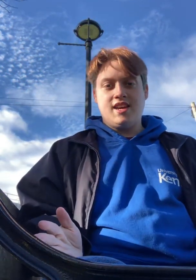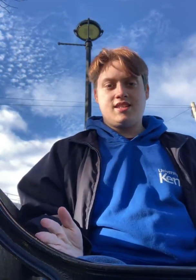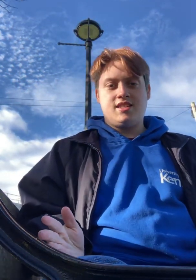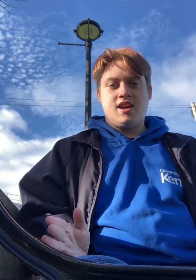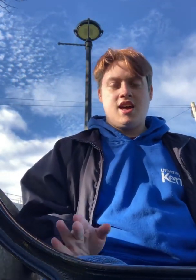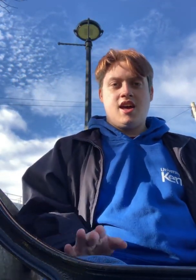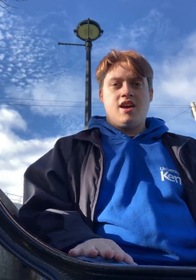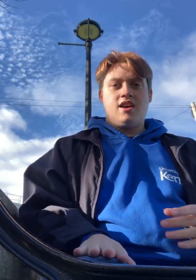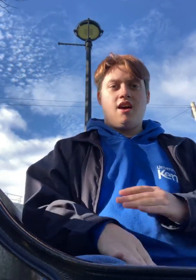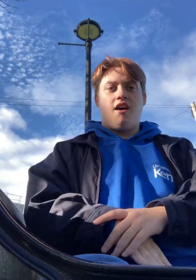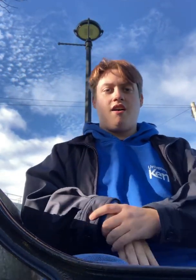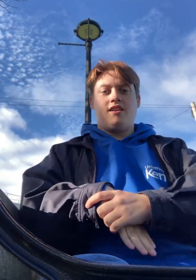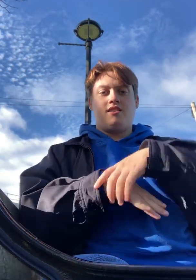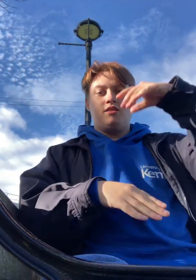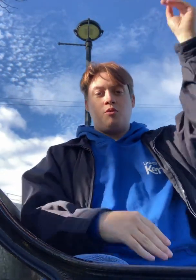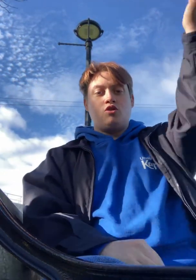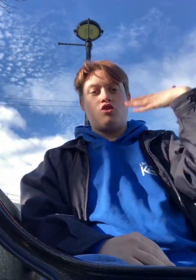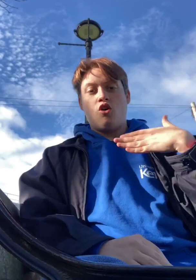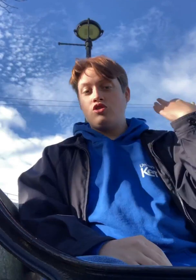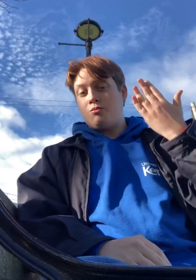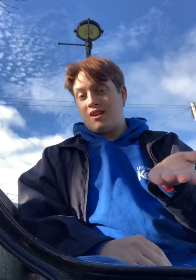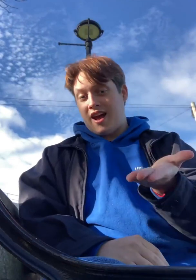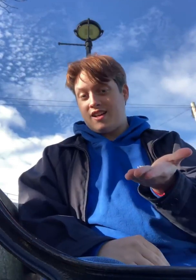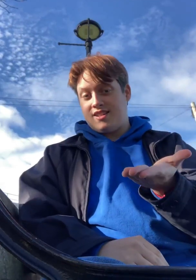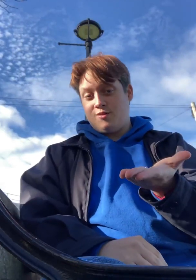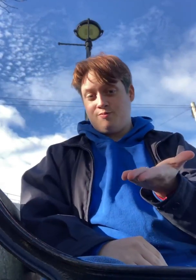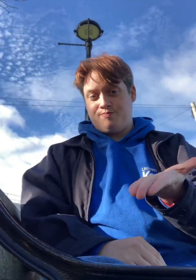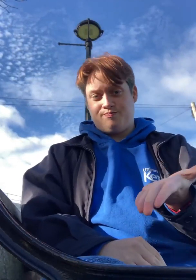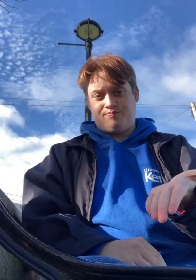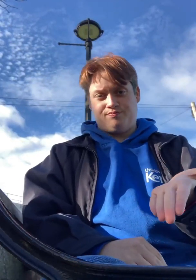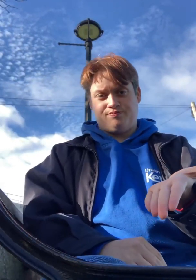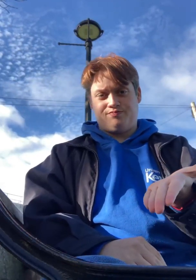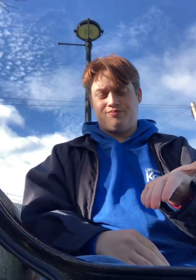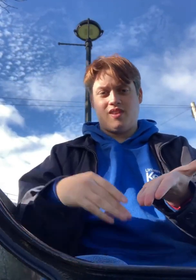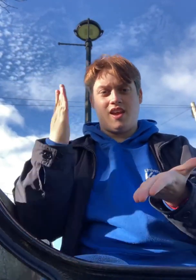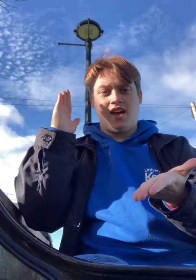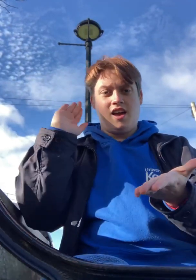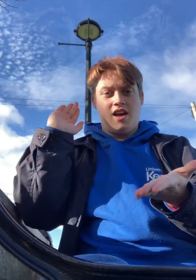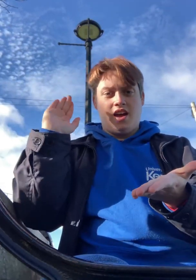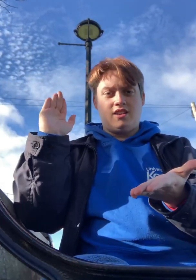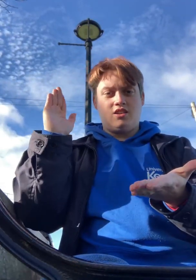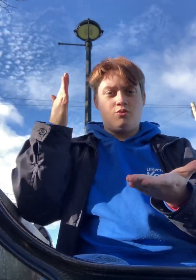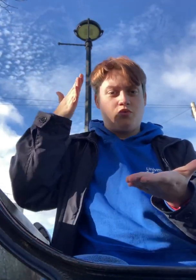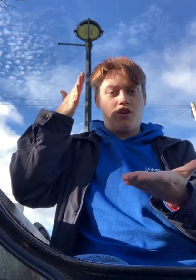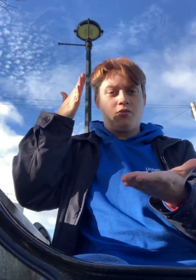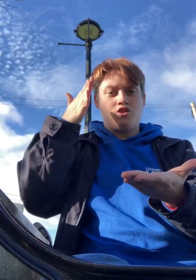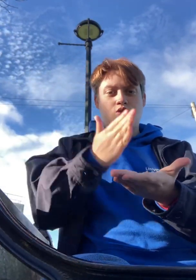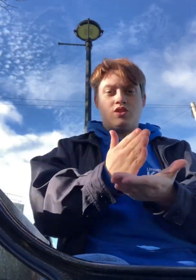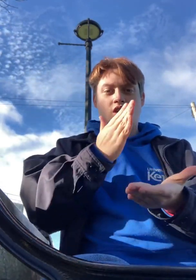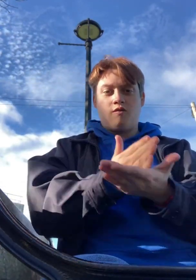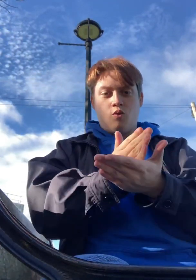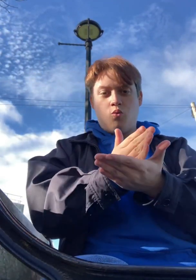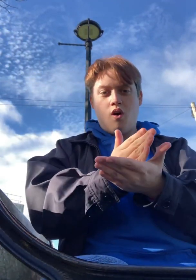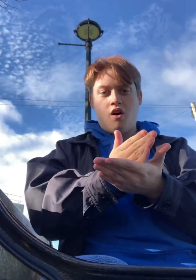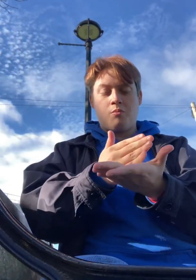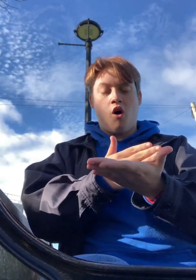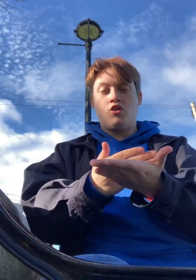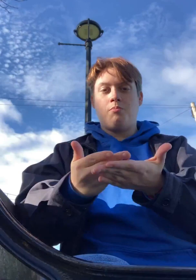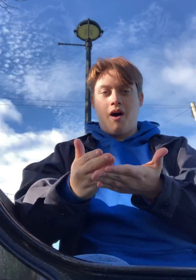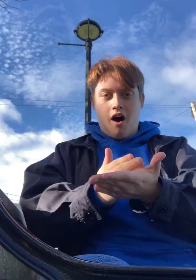Forensics, you put your non-dominant hand out and then you pretty much do the sign for work but on the